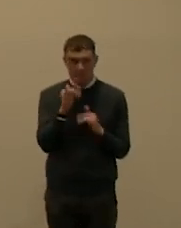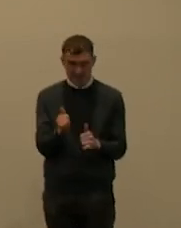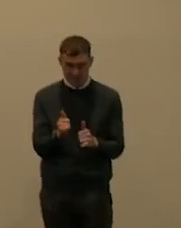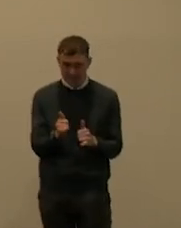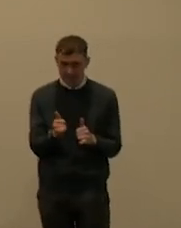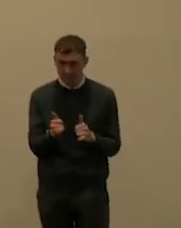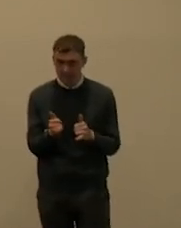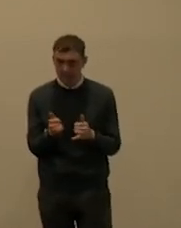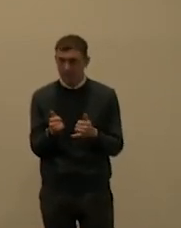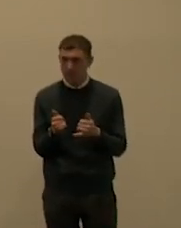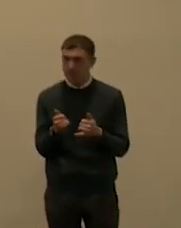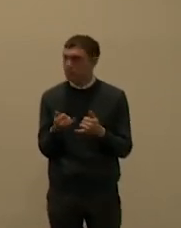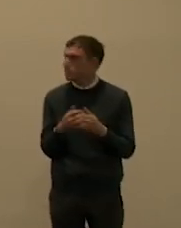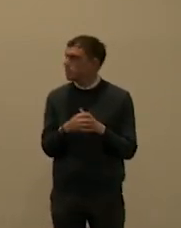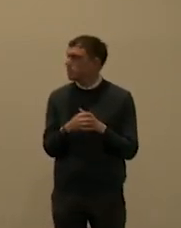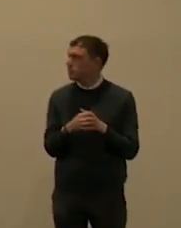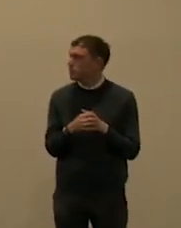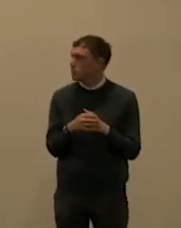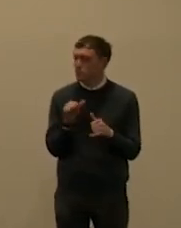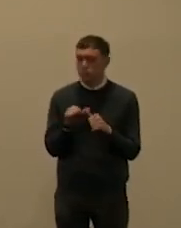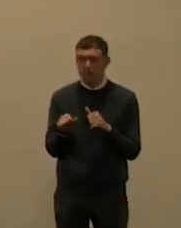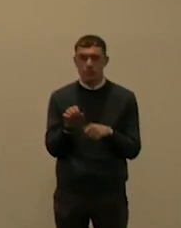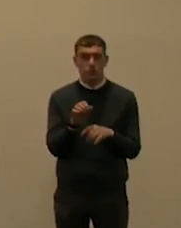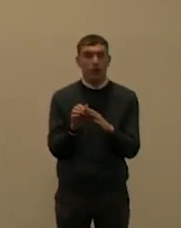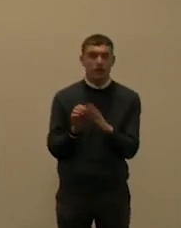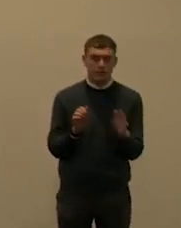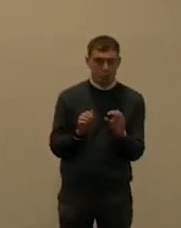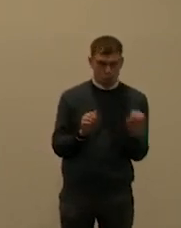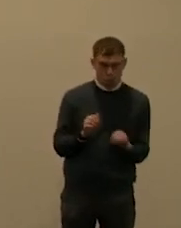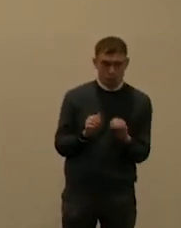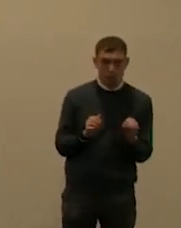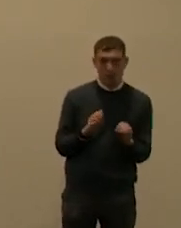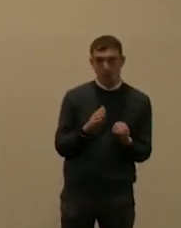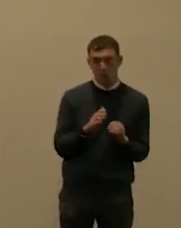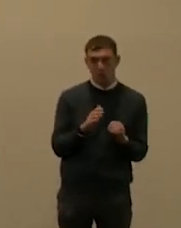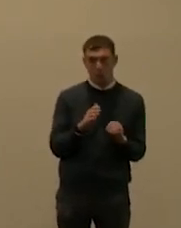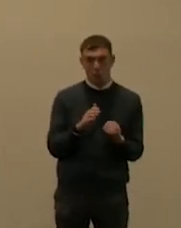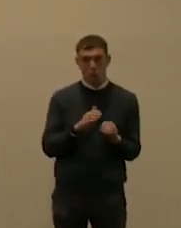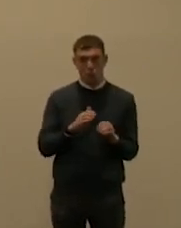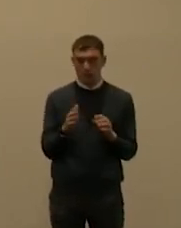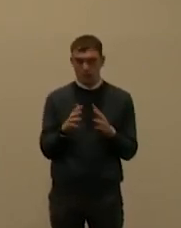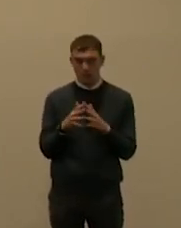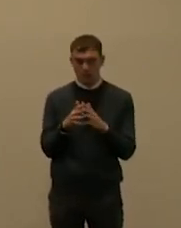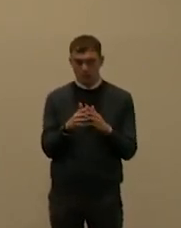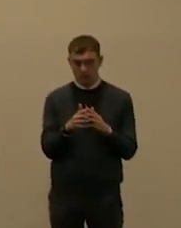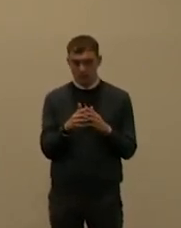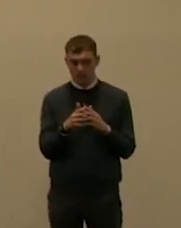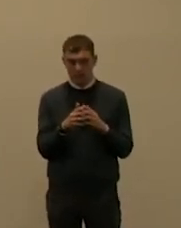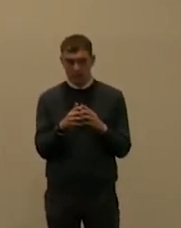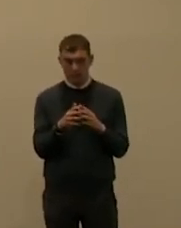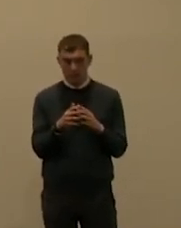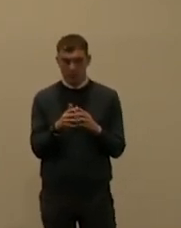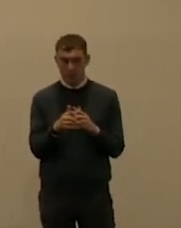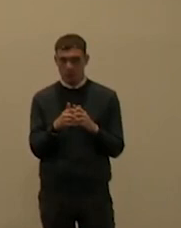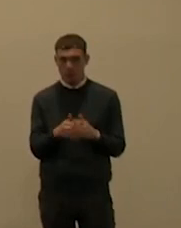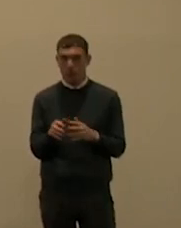a failover. So in this case, the West Europe and the East US branch office is directly connected. It's not connected over virtual